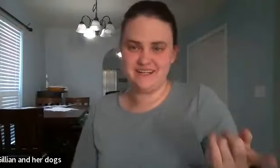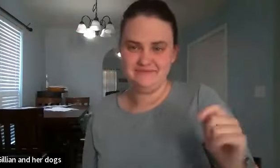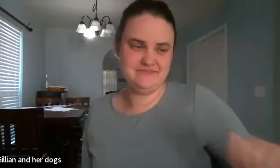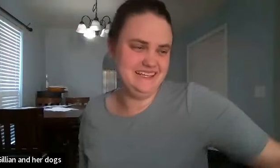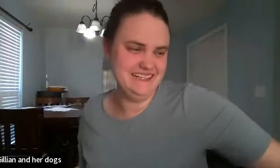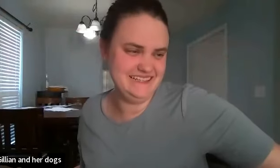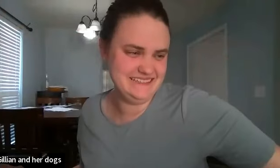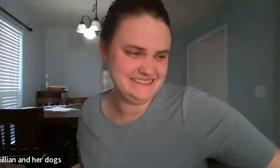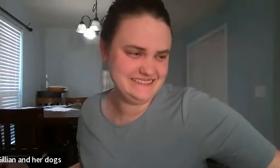funny.